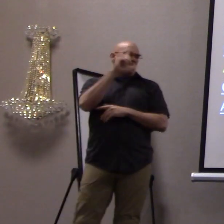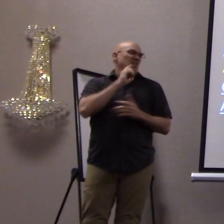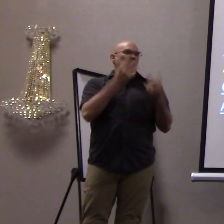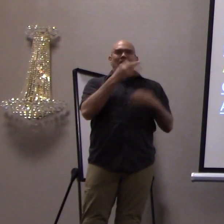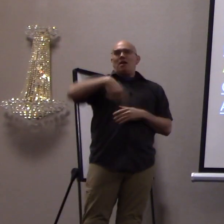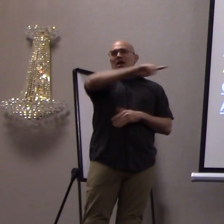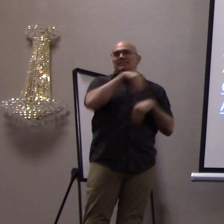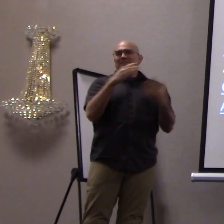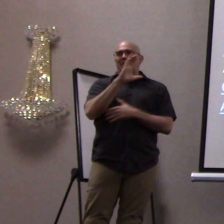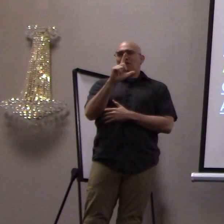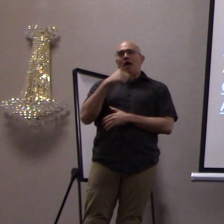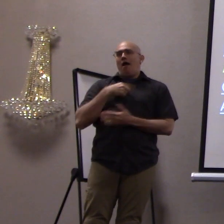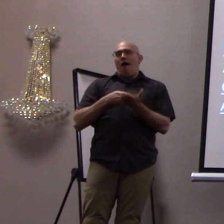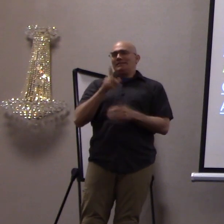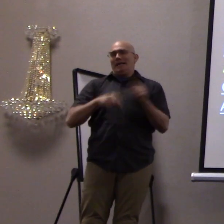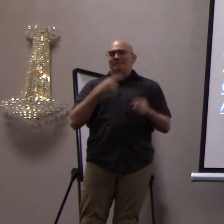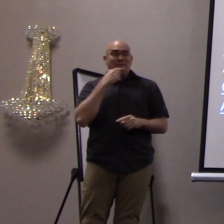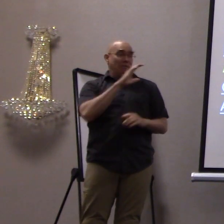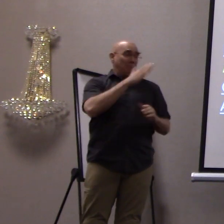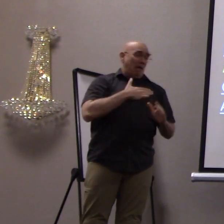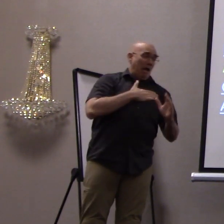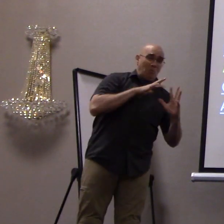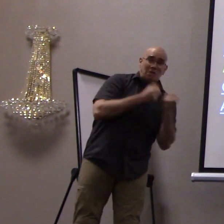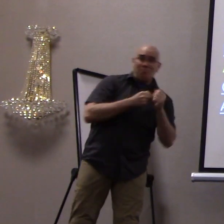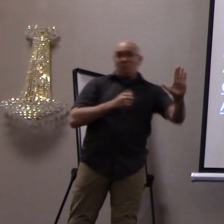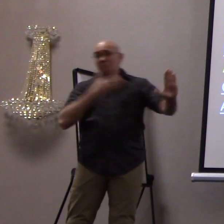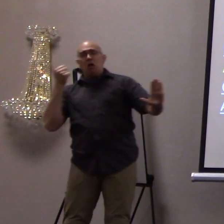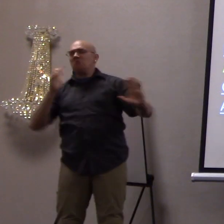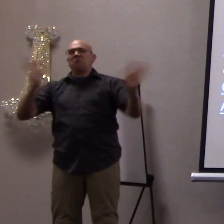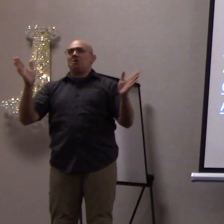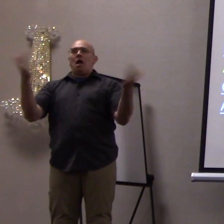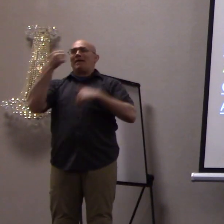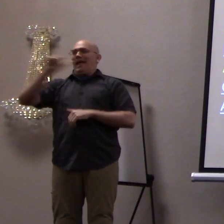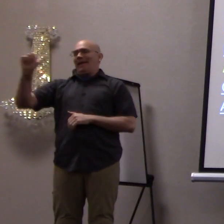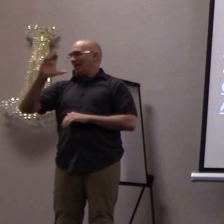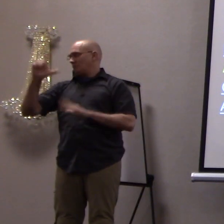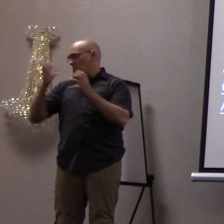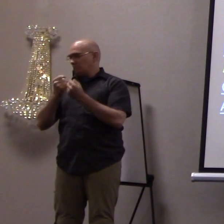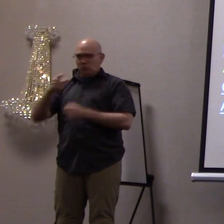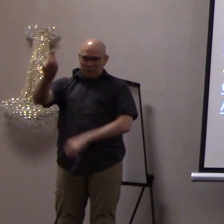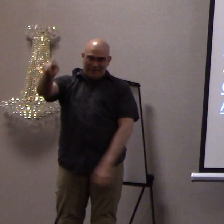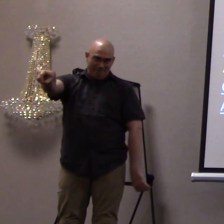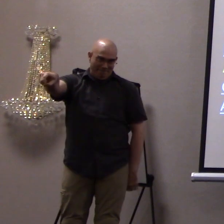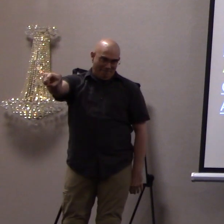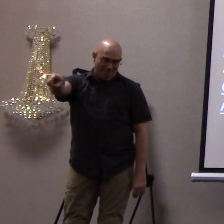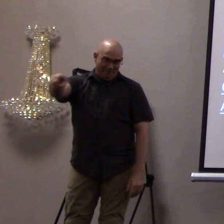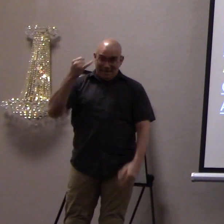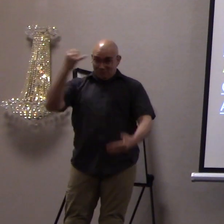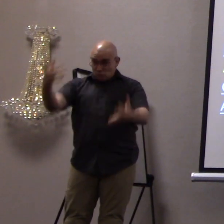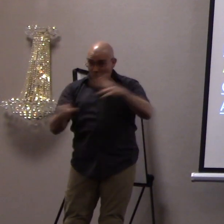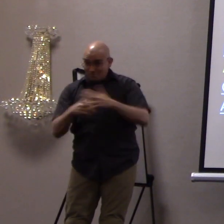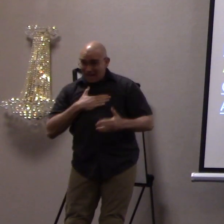intermediate classes, classifiers. A lot of people give classifiers. I can't really say my workshop is better than you. Really, just go to